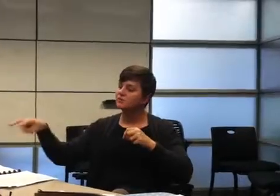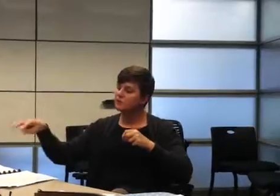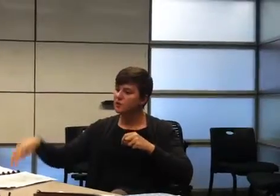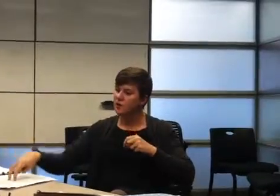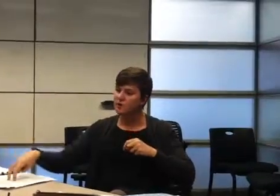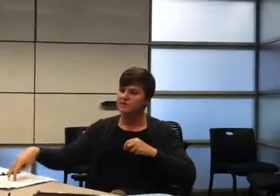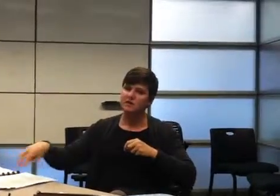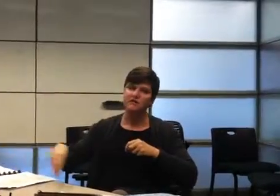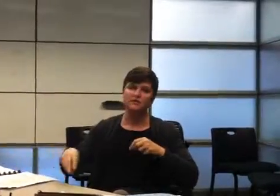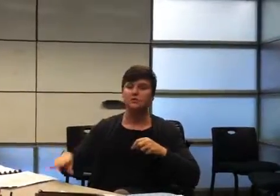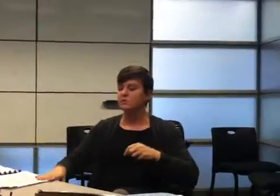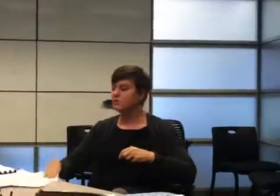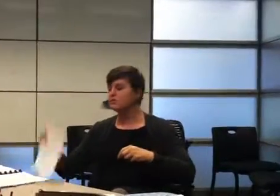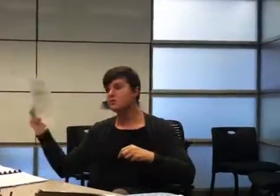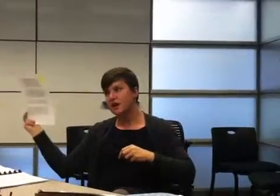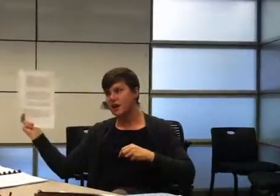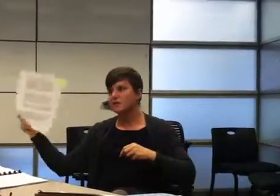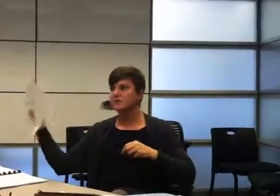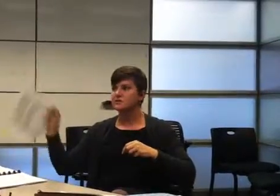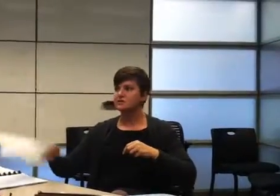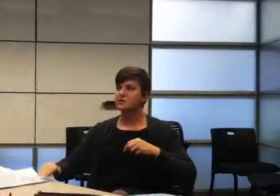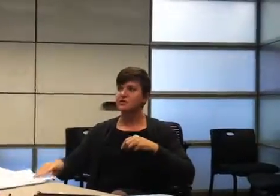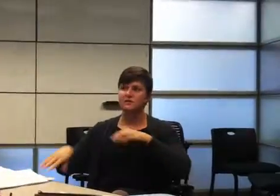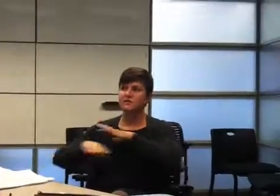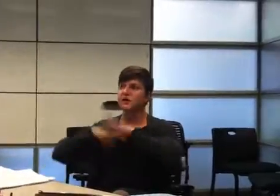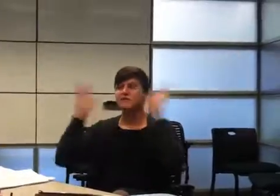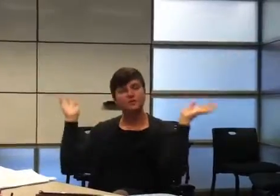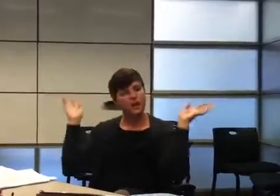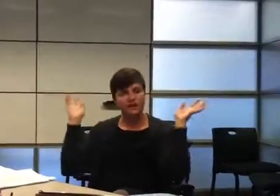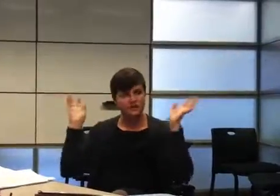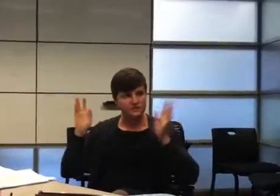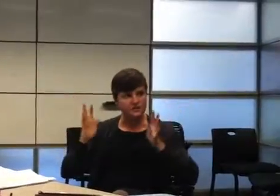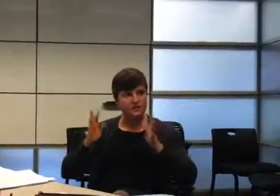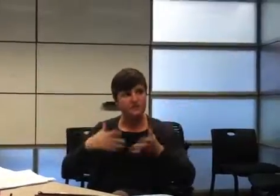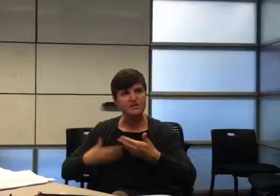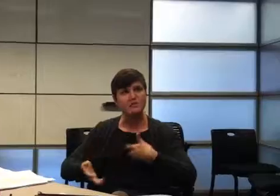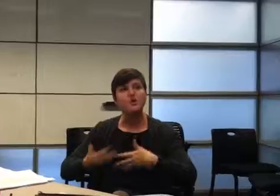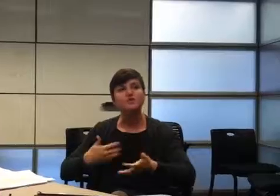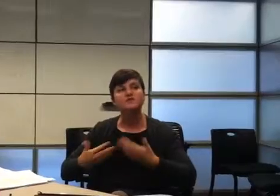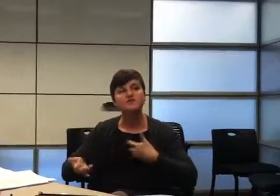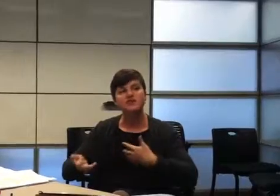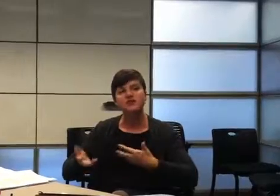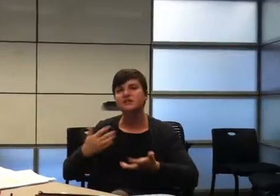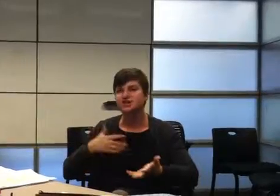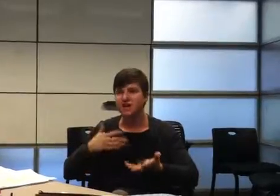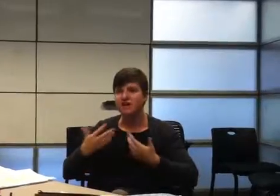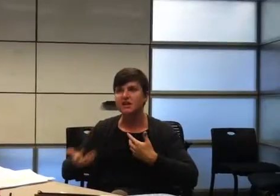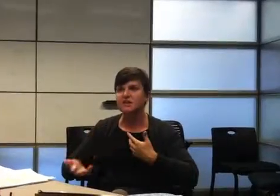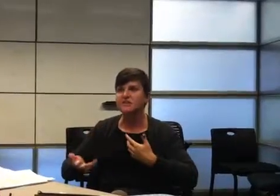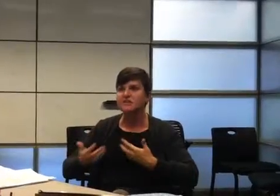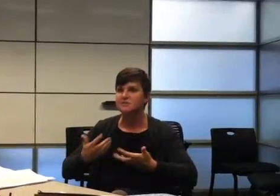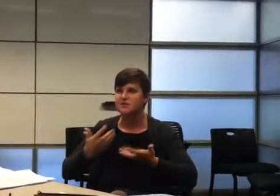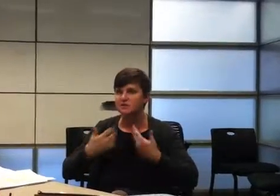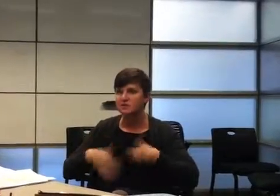with quotes, I'll do it with what did you get, I'll do it with any variety of things. But that moment of sharing and checking in seems to really